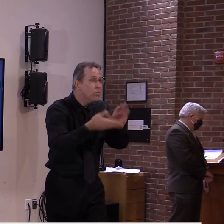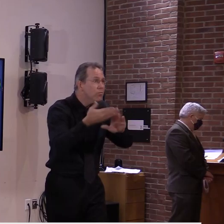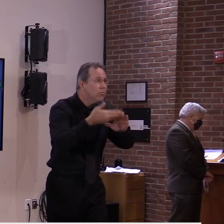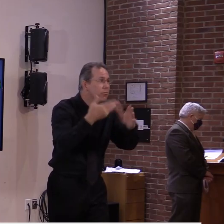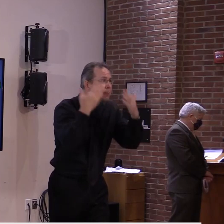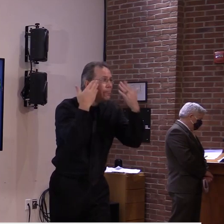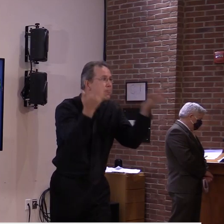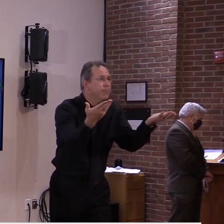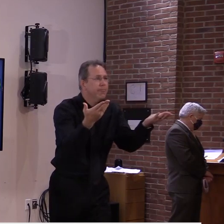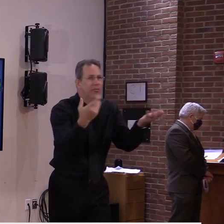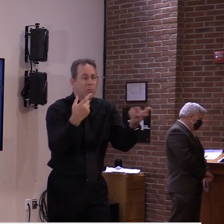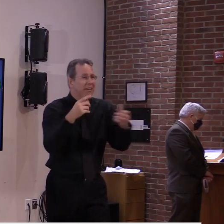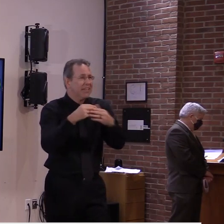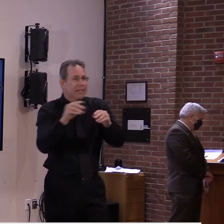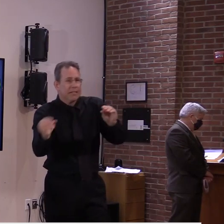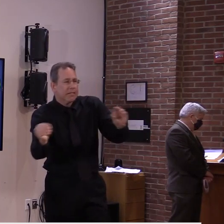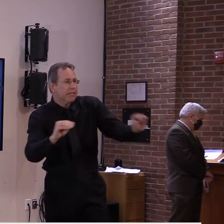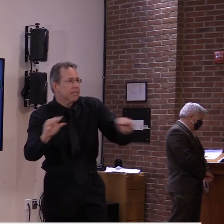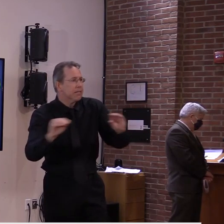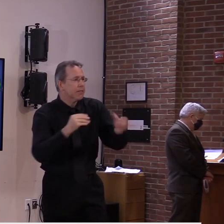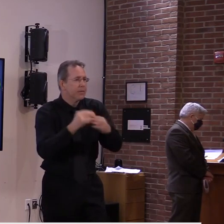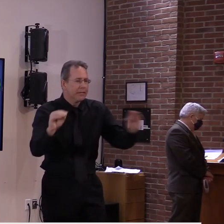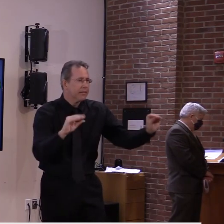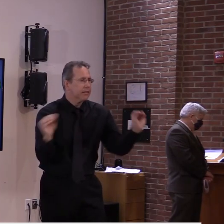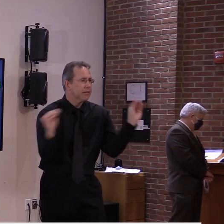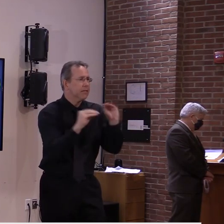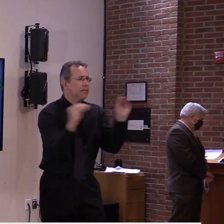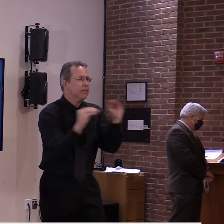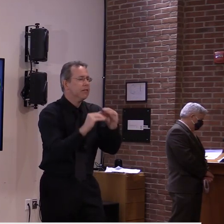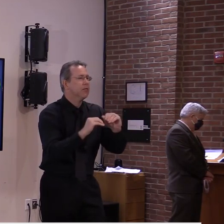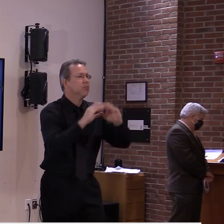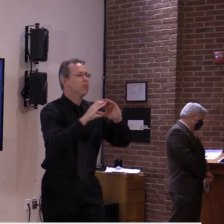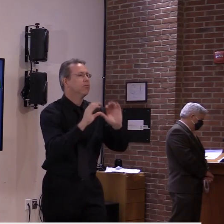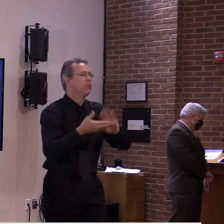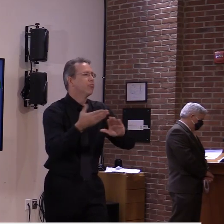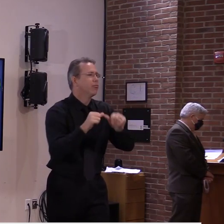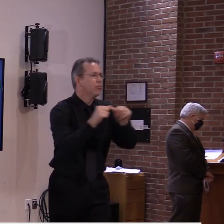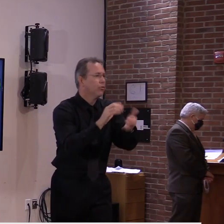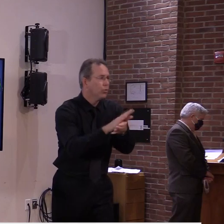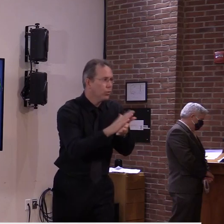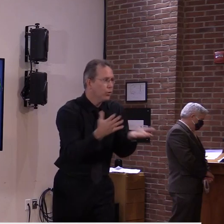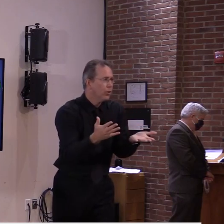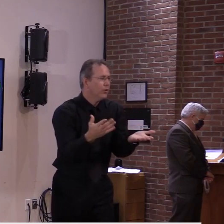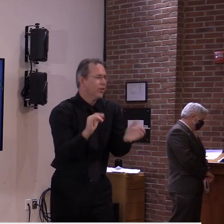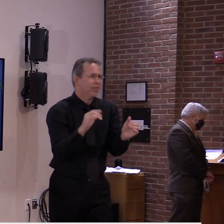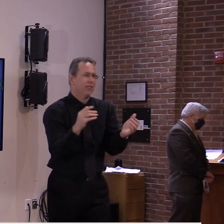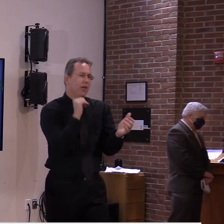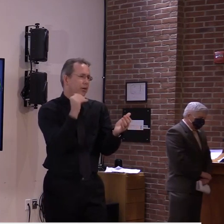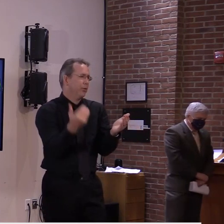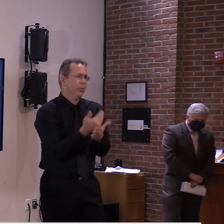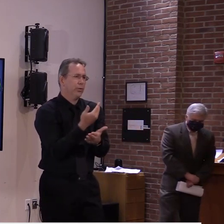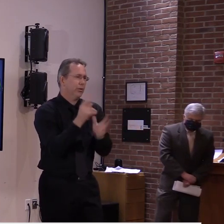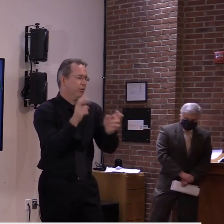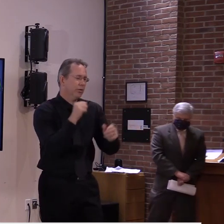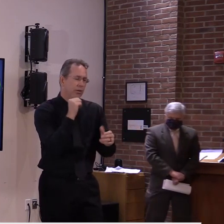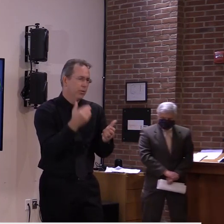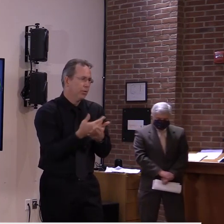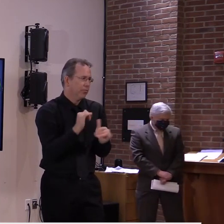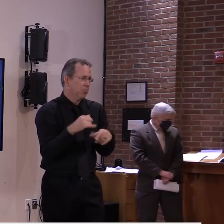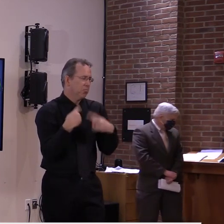the shortfall. So we've been through this before. Our economy is a little healthier at the time, and we were able